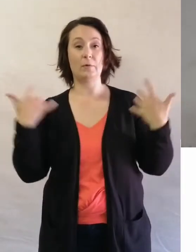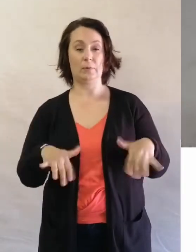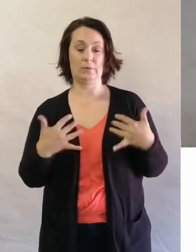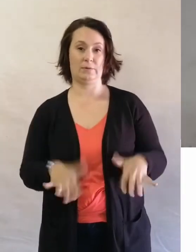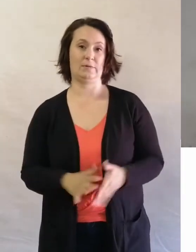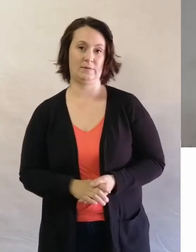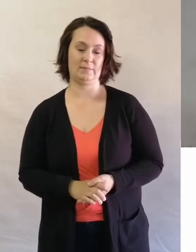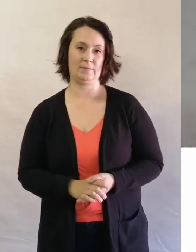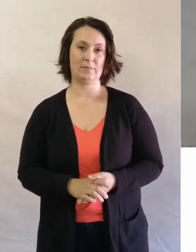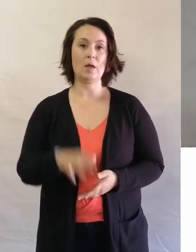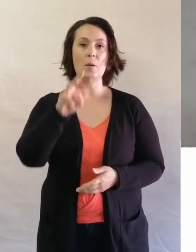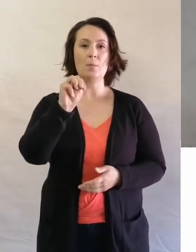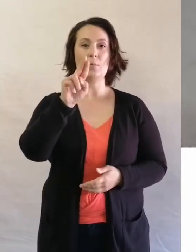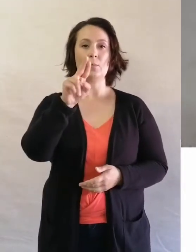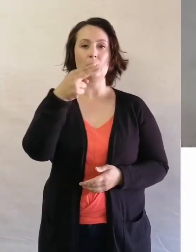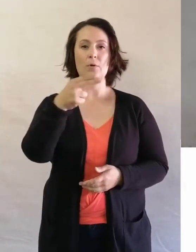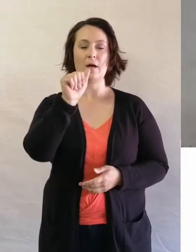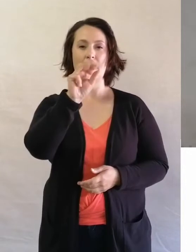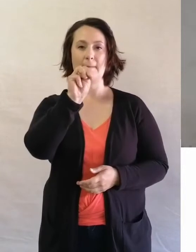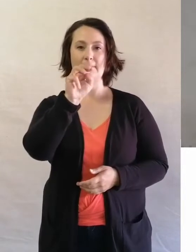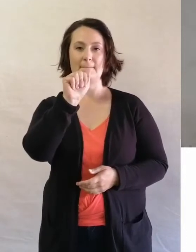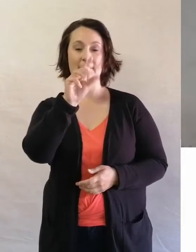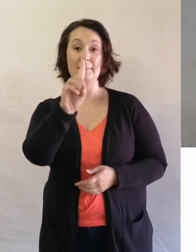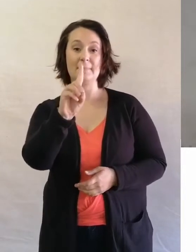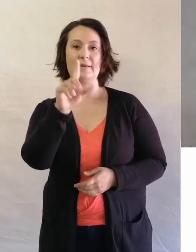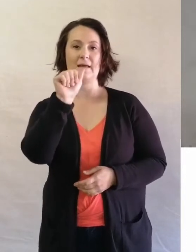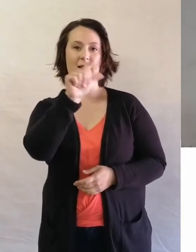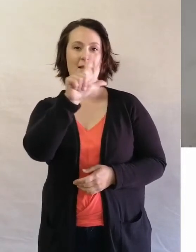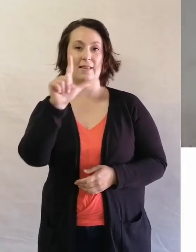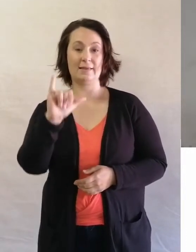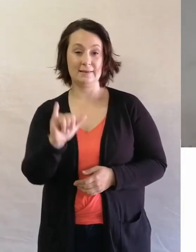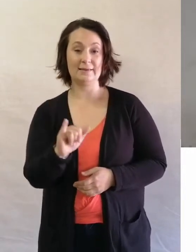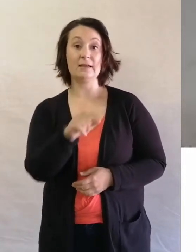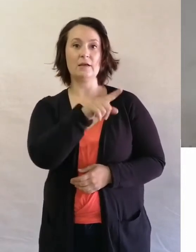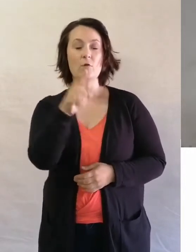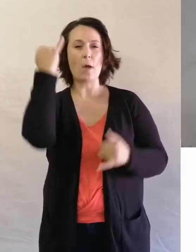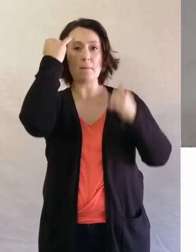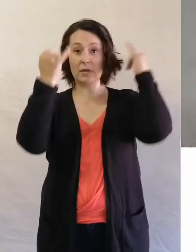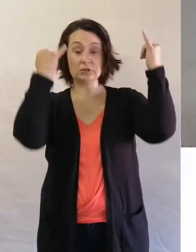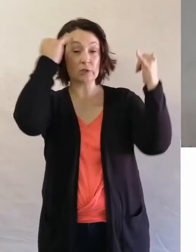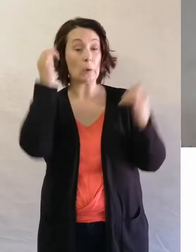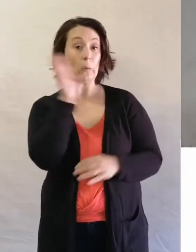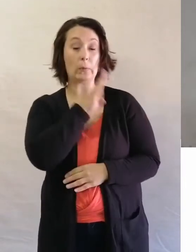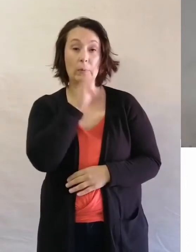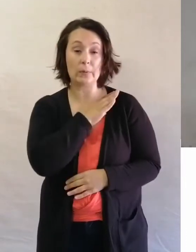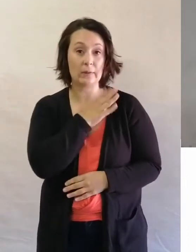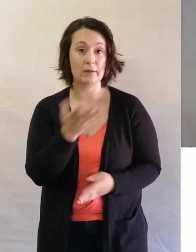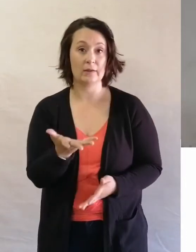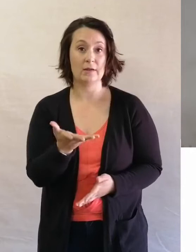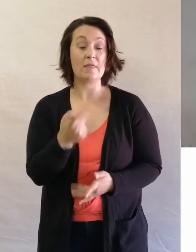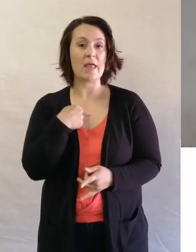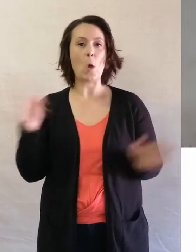Ali, the famous boxer, says, if you have not got an imagination, you haven't